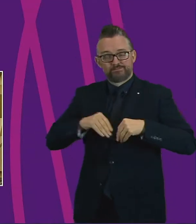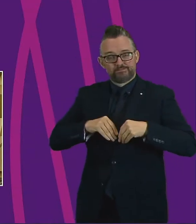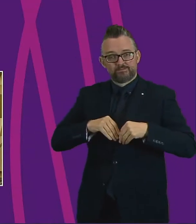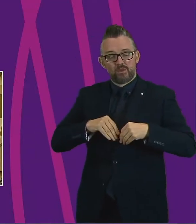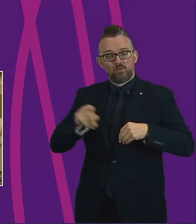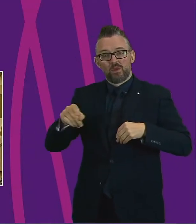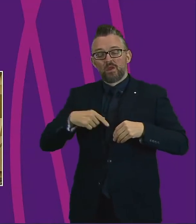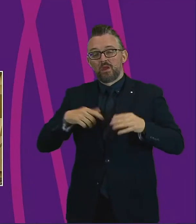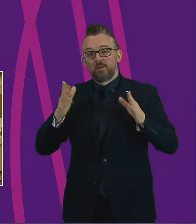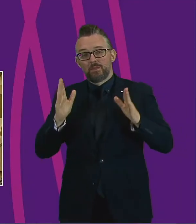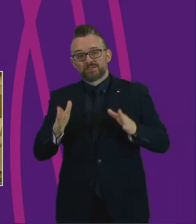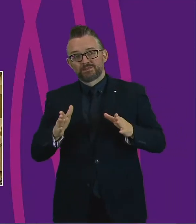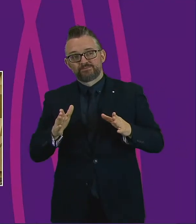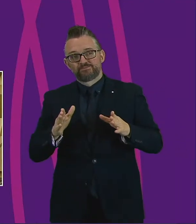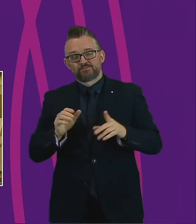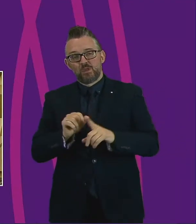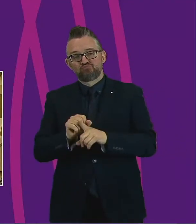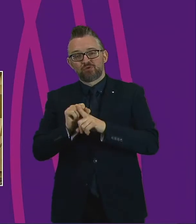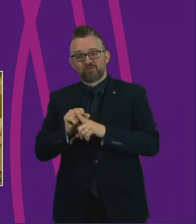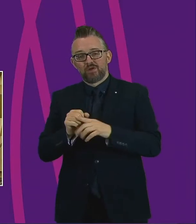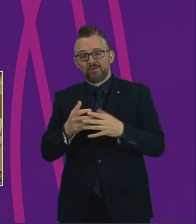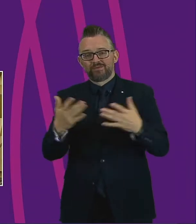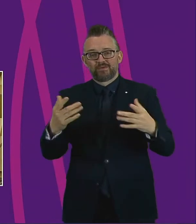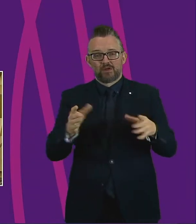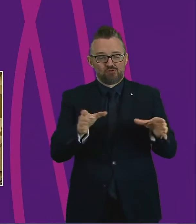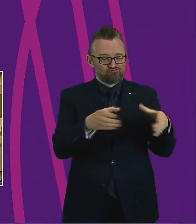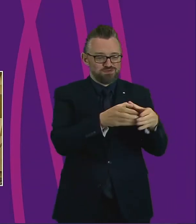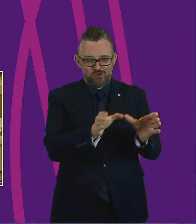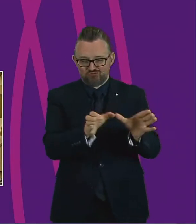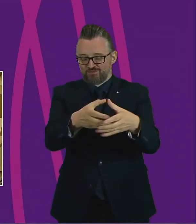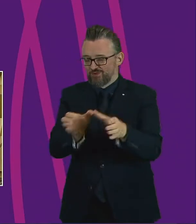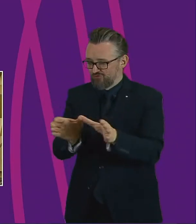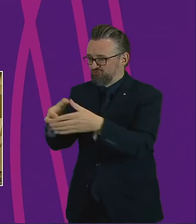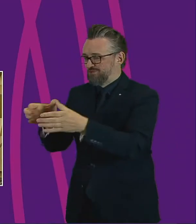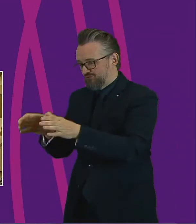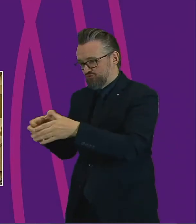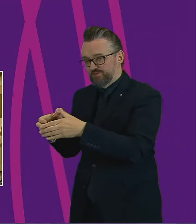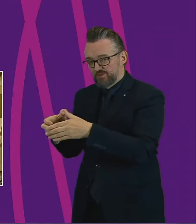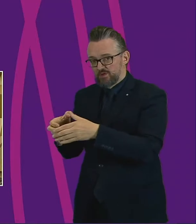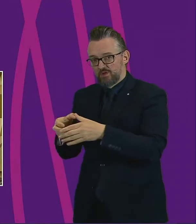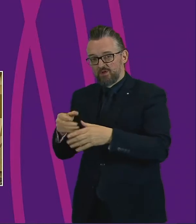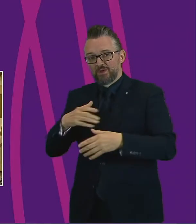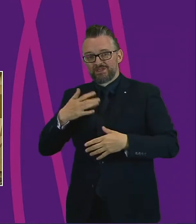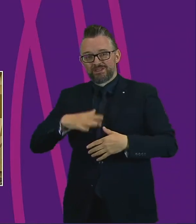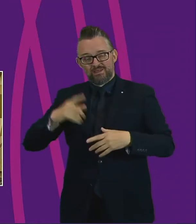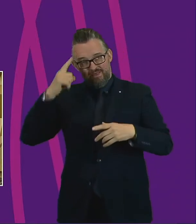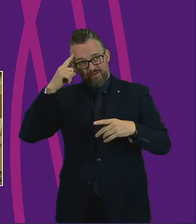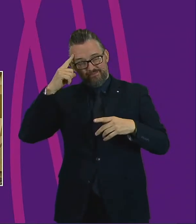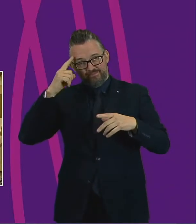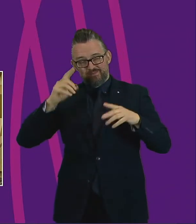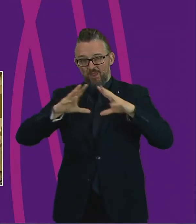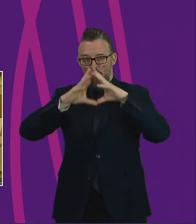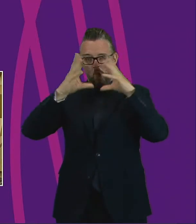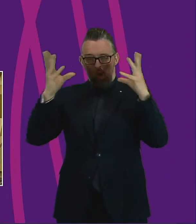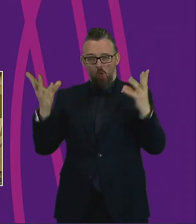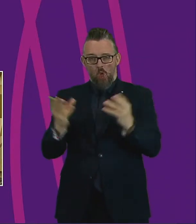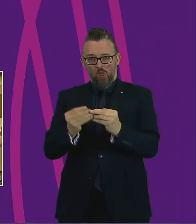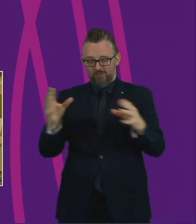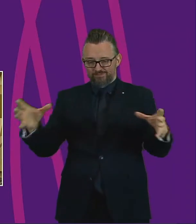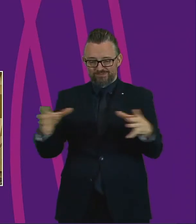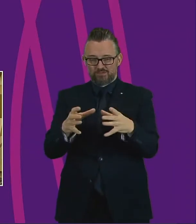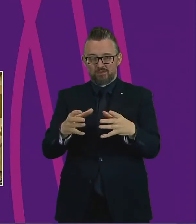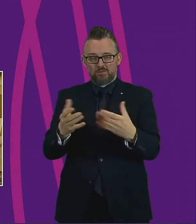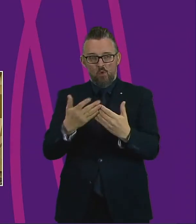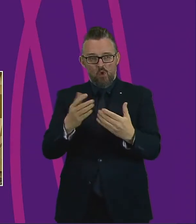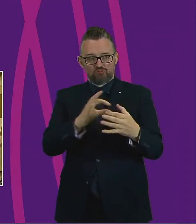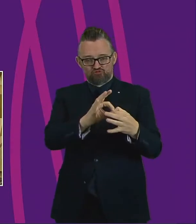think we have to guard against a plethora of different task forces, because I think we need to see this as an overall challenge and perhaps look at these things in a more